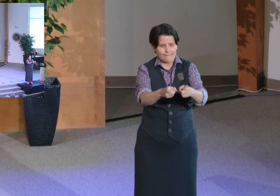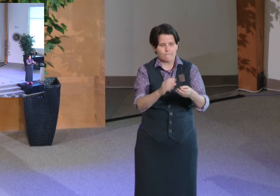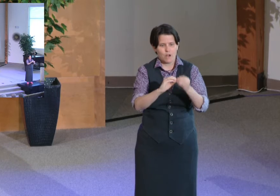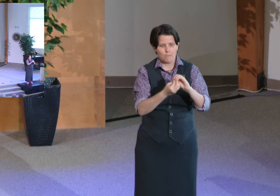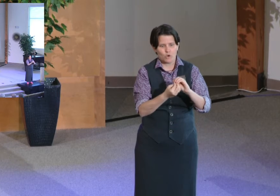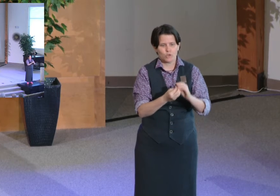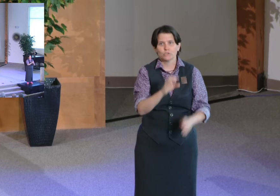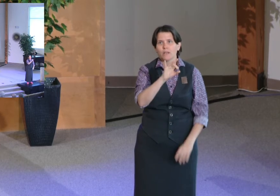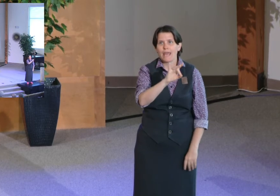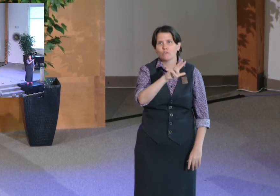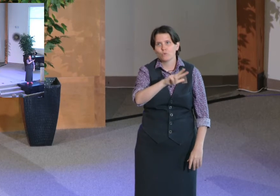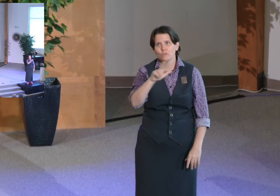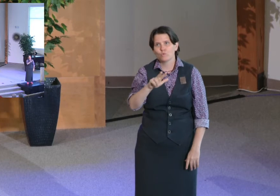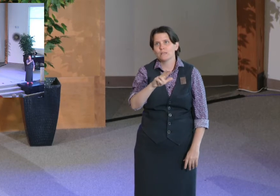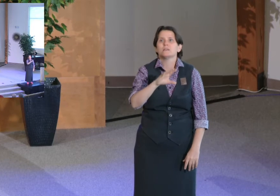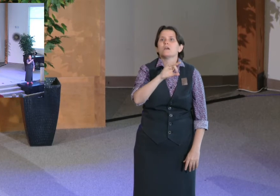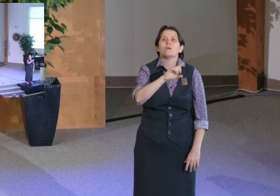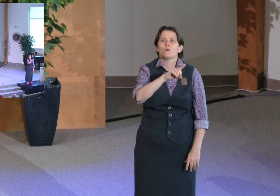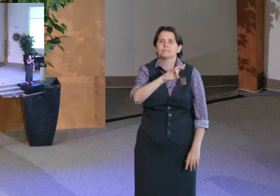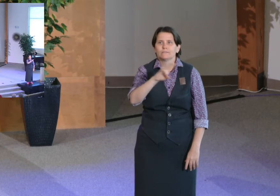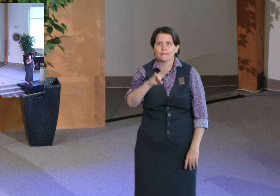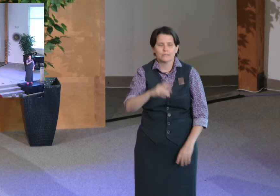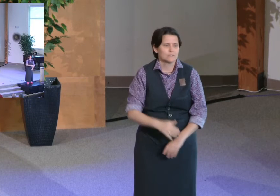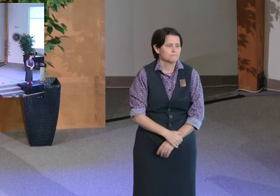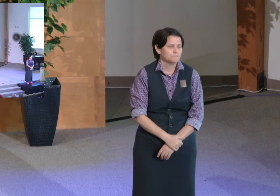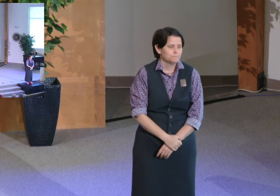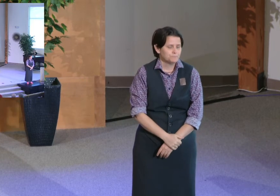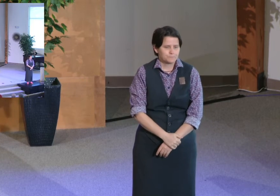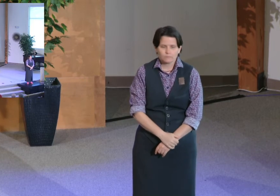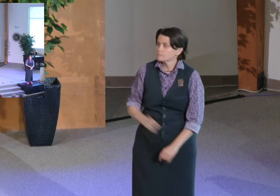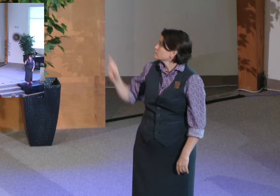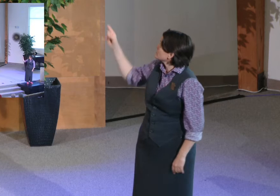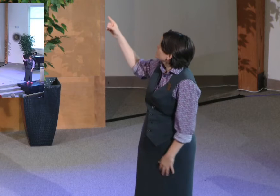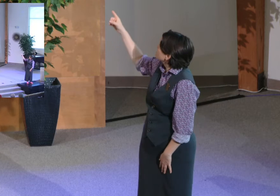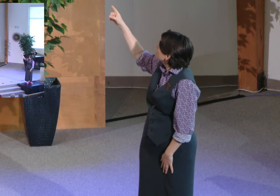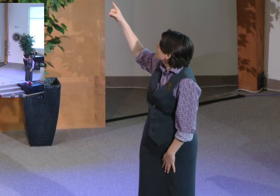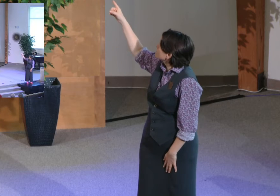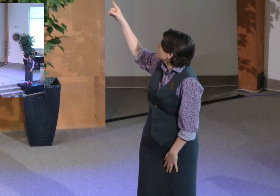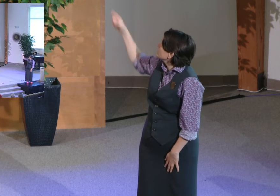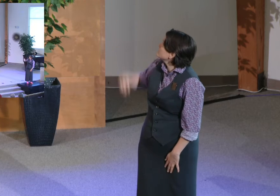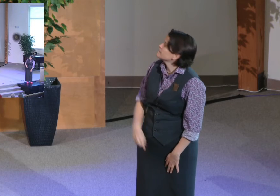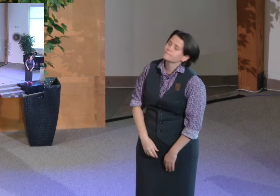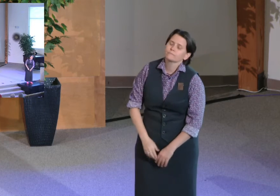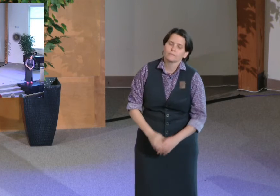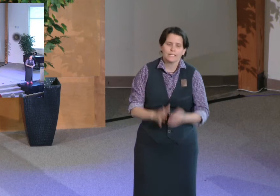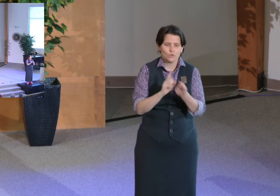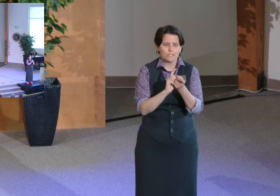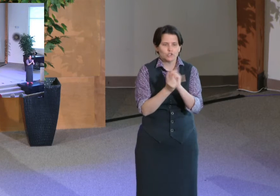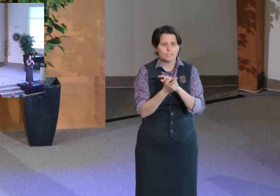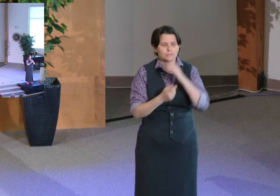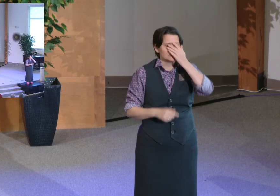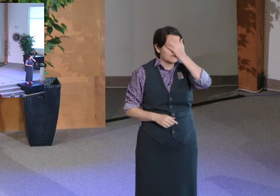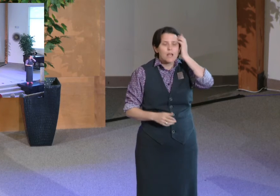833-717-7700. No matter how you're giving this morning, we bless those gifts. And I invite you to say our offering